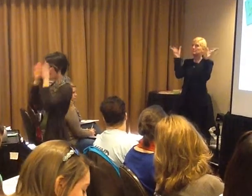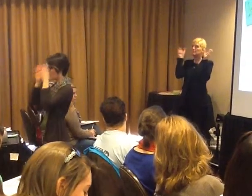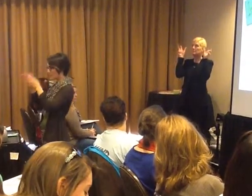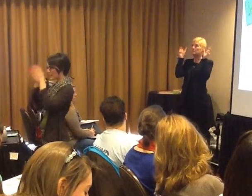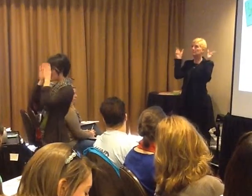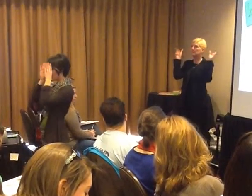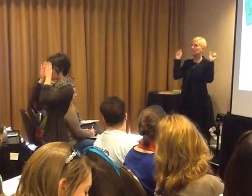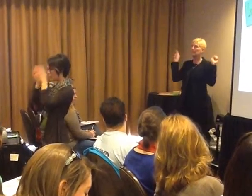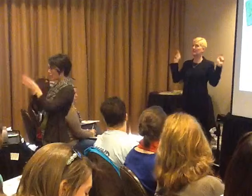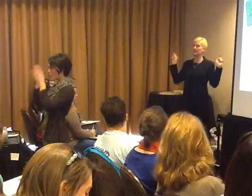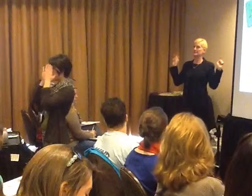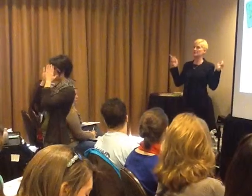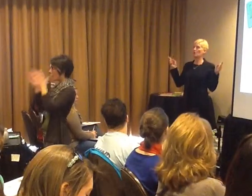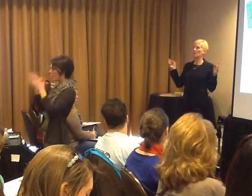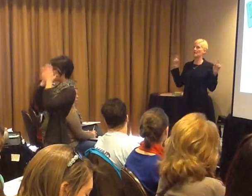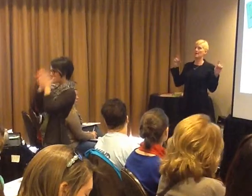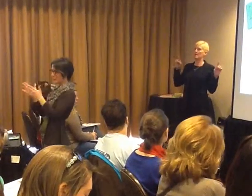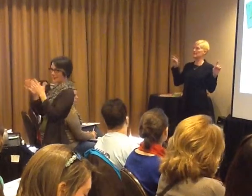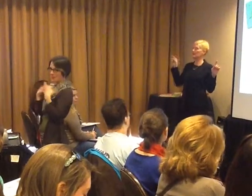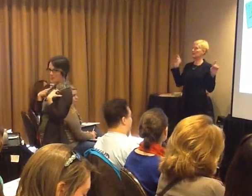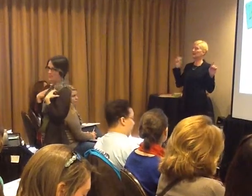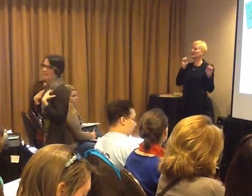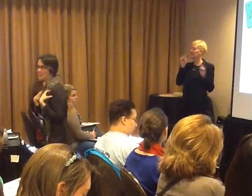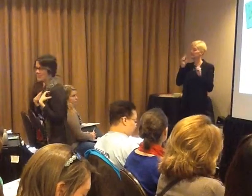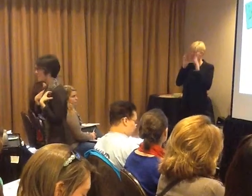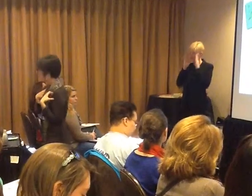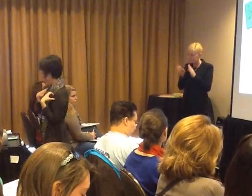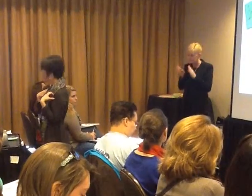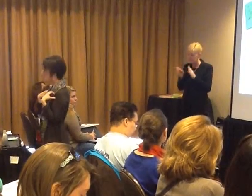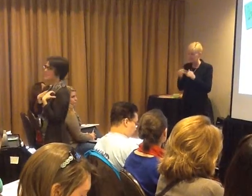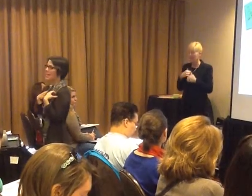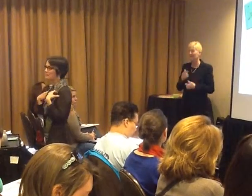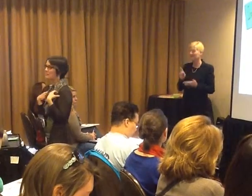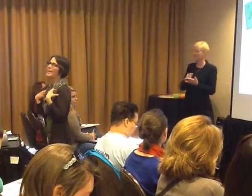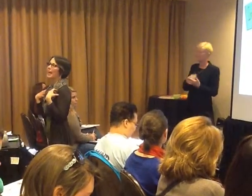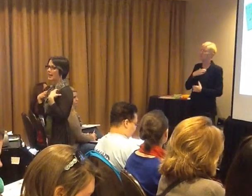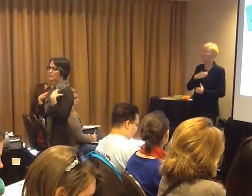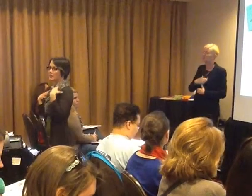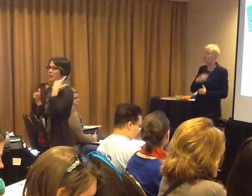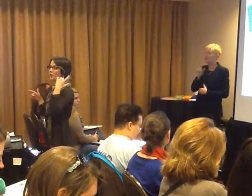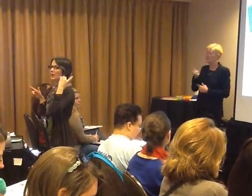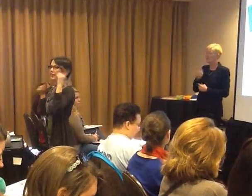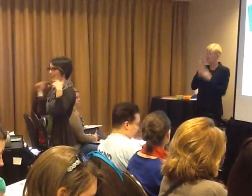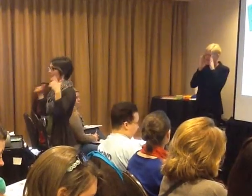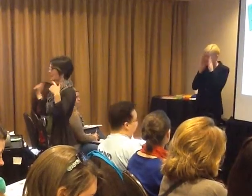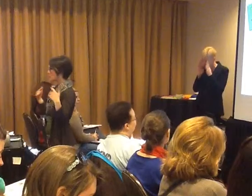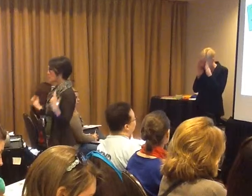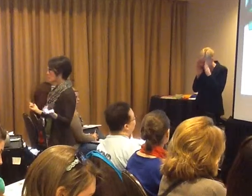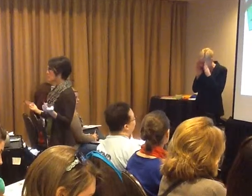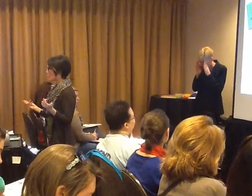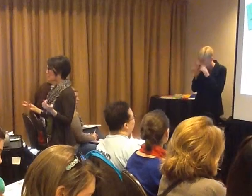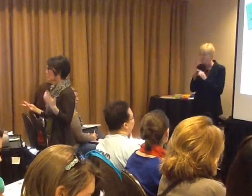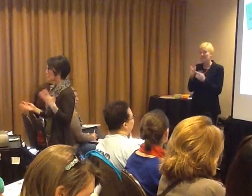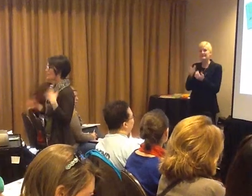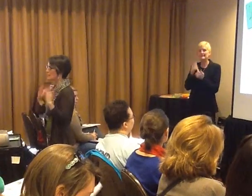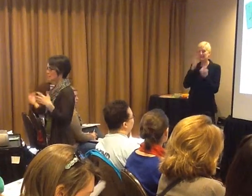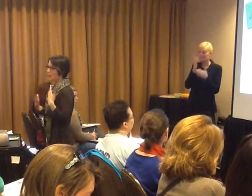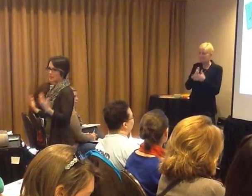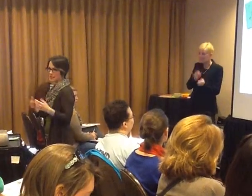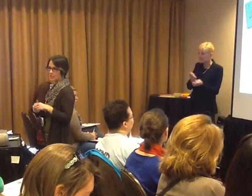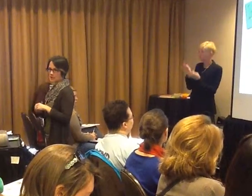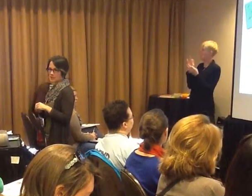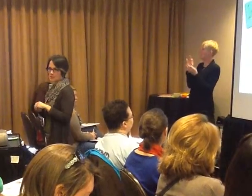on outside of the tunnel vision that we would wish they would have sometimes. And so they get distracted by those things